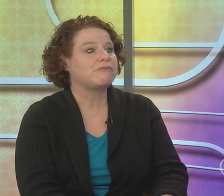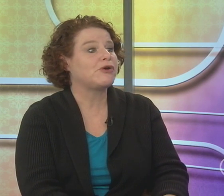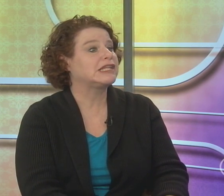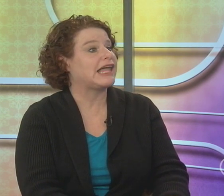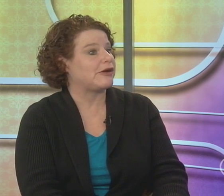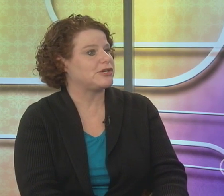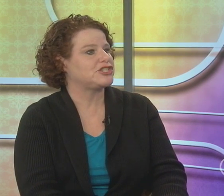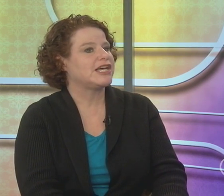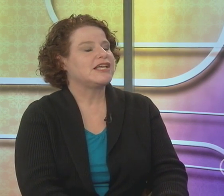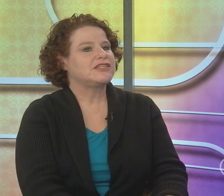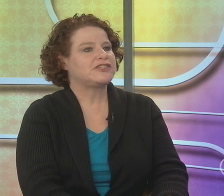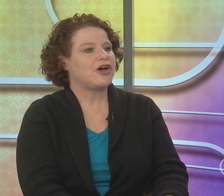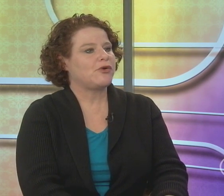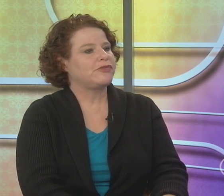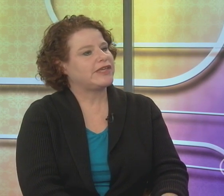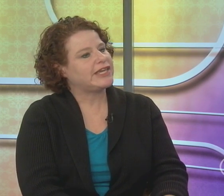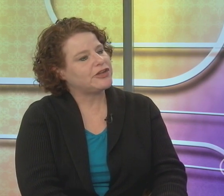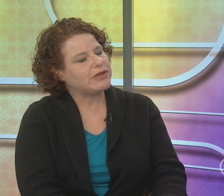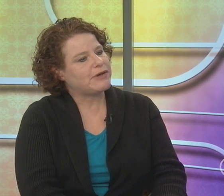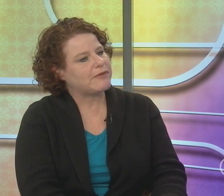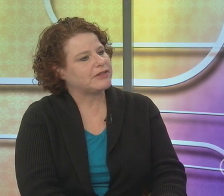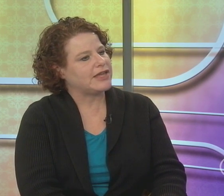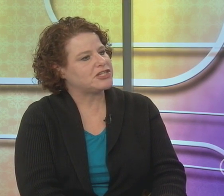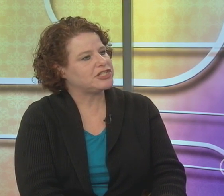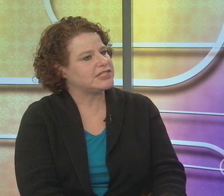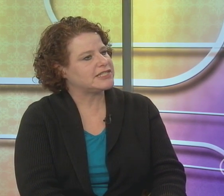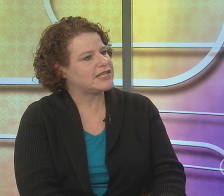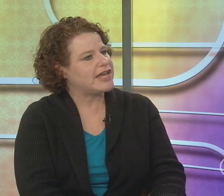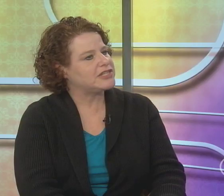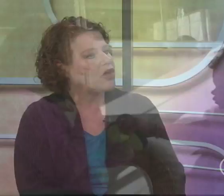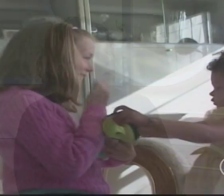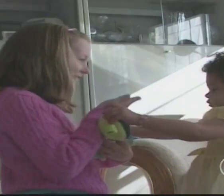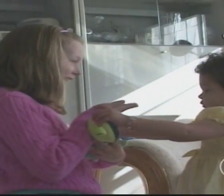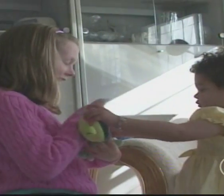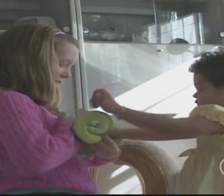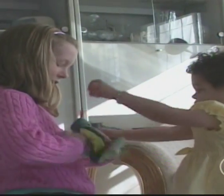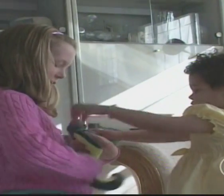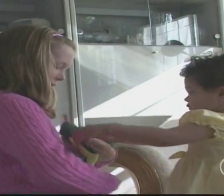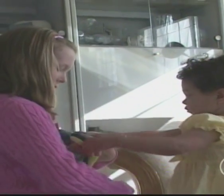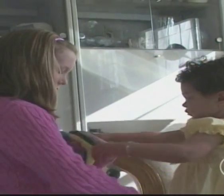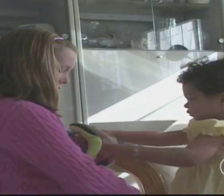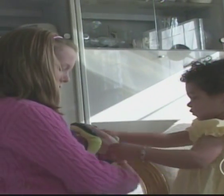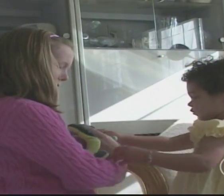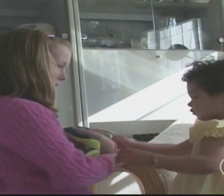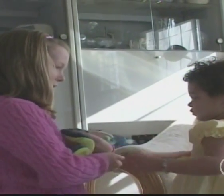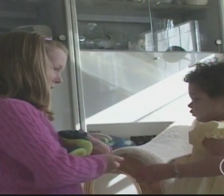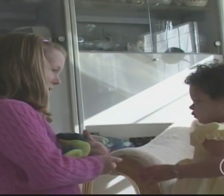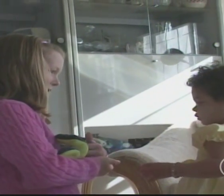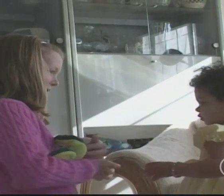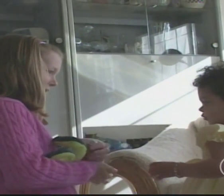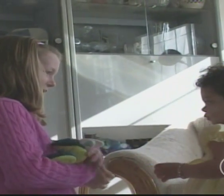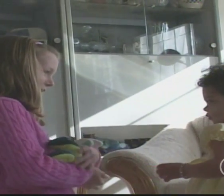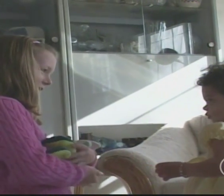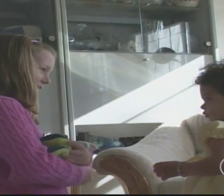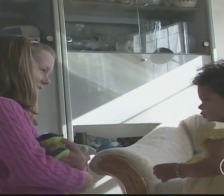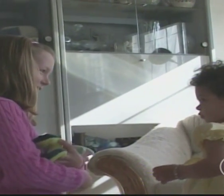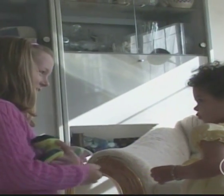promoted language. So the hearing population decided to also use baby sign language to promote